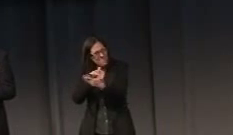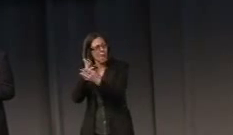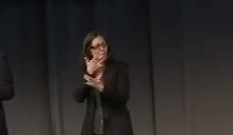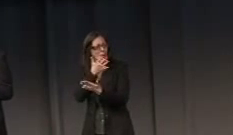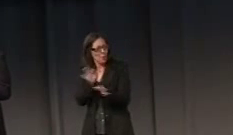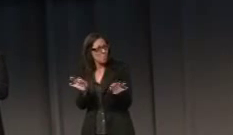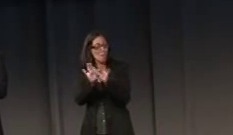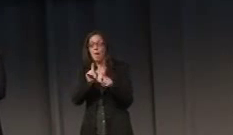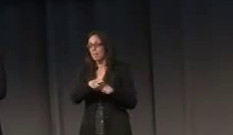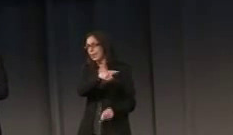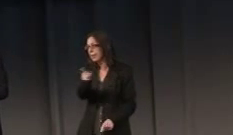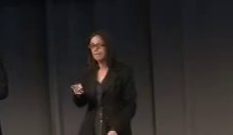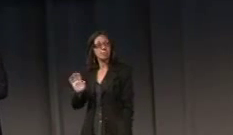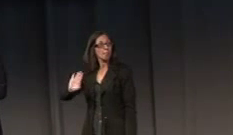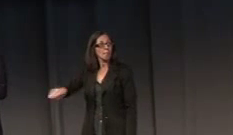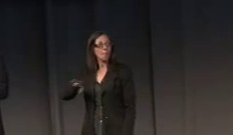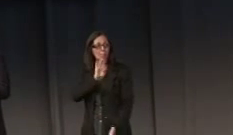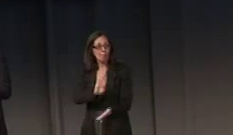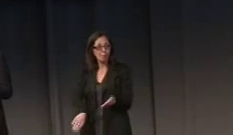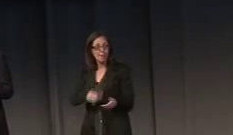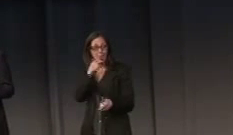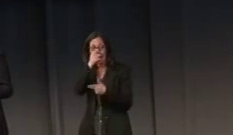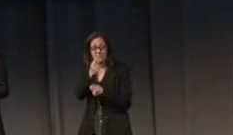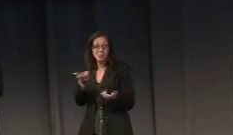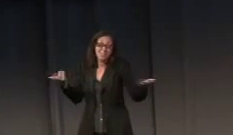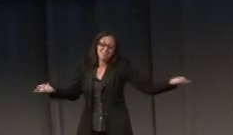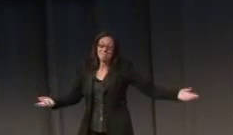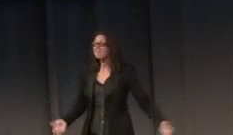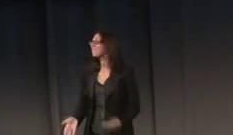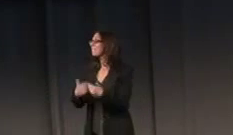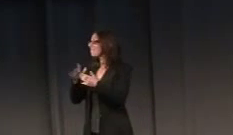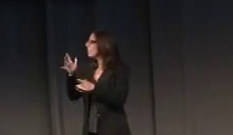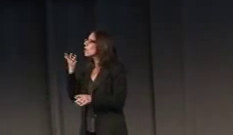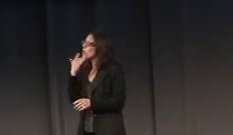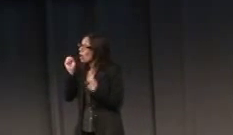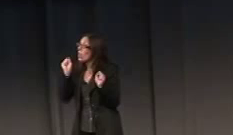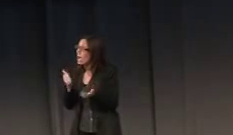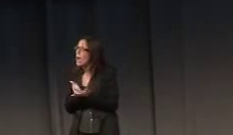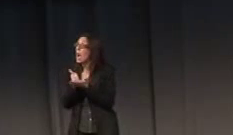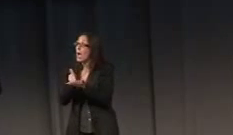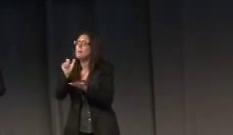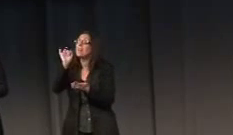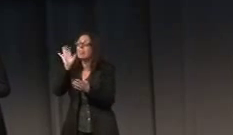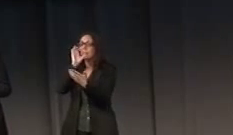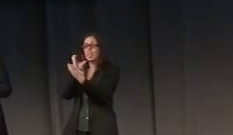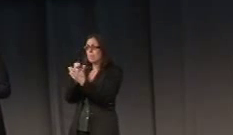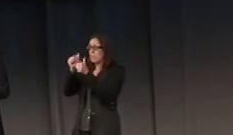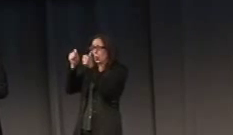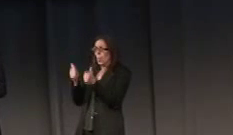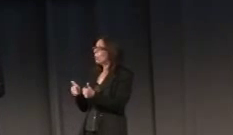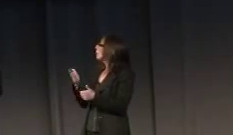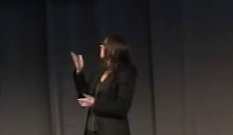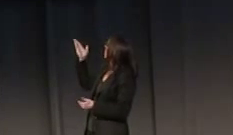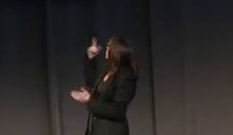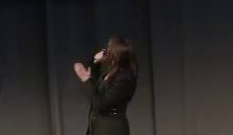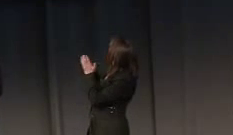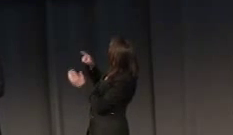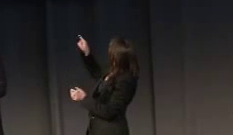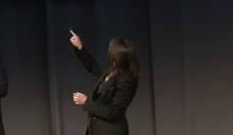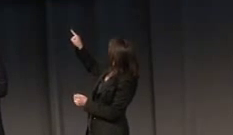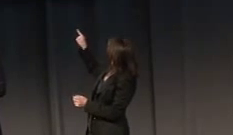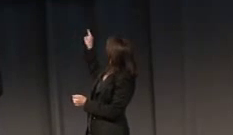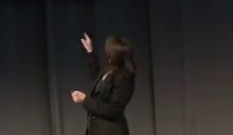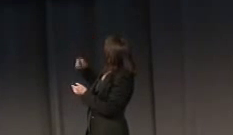recognize some kinds of objects. It can be useful under very degraded image conditions. For example, in this situation, as shown by